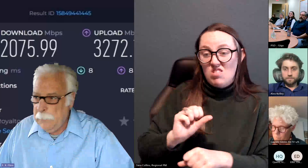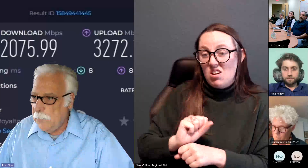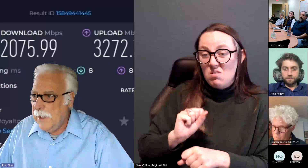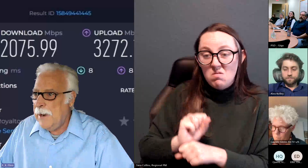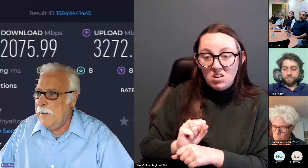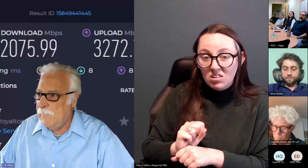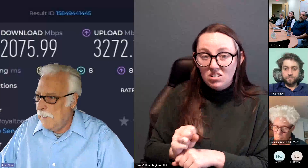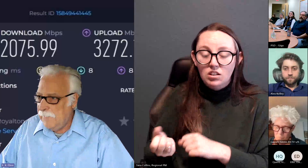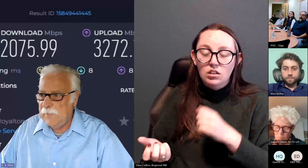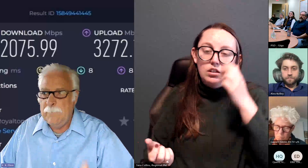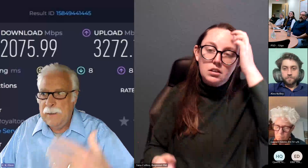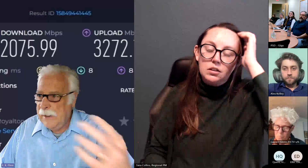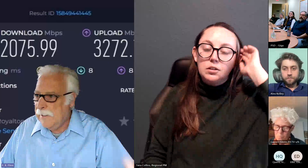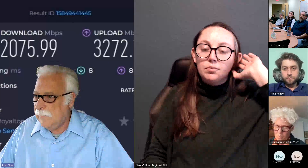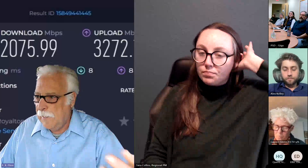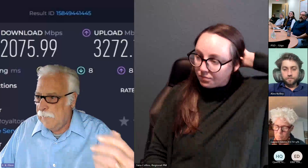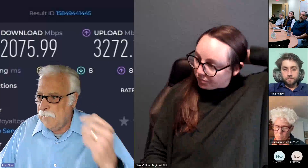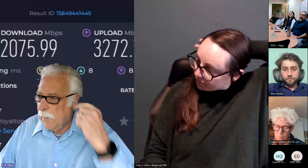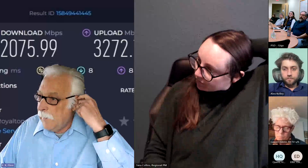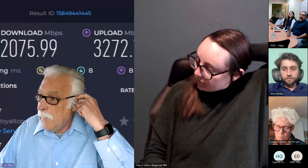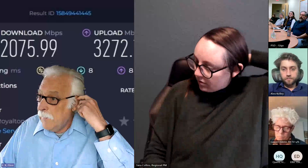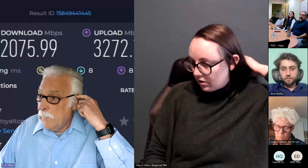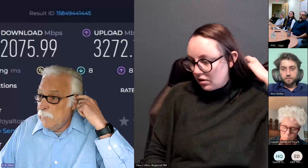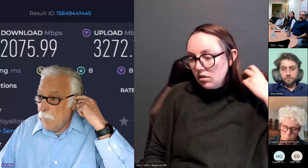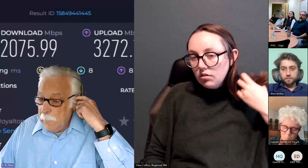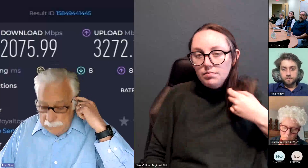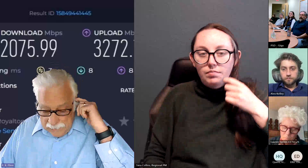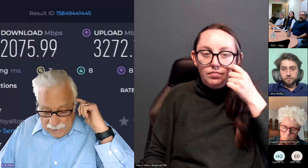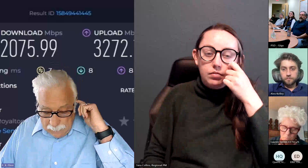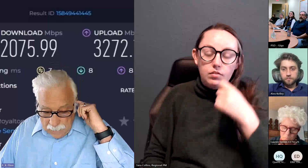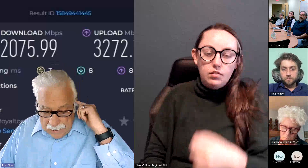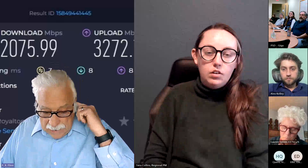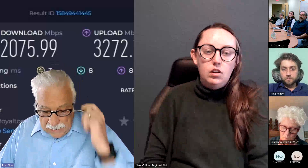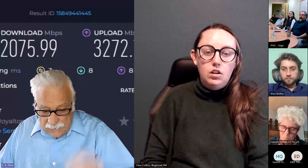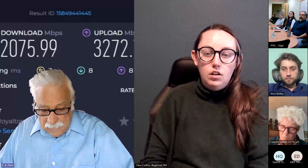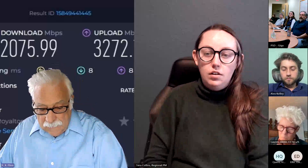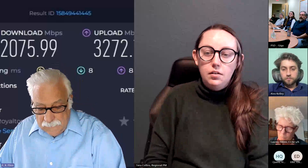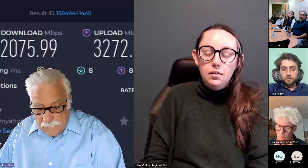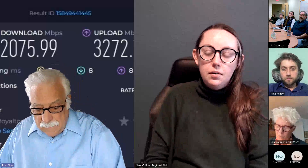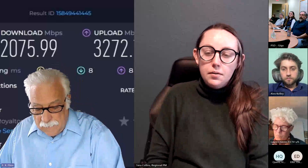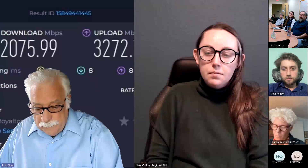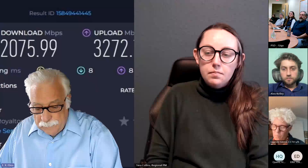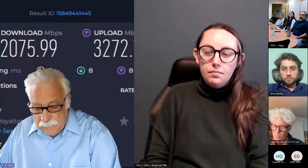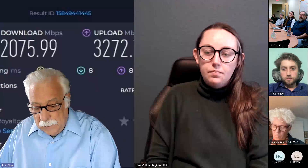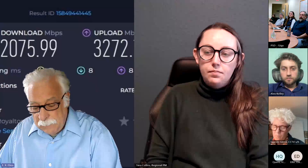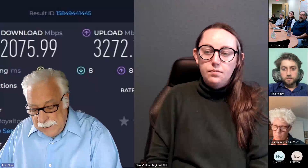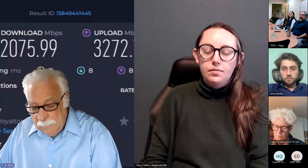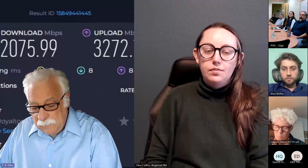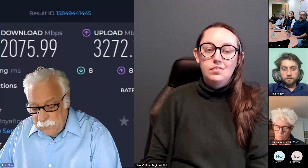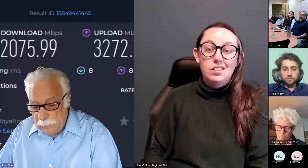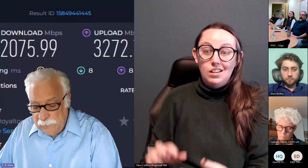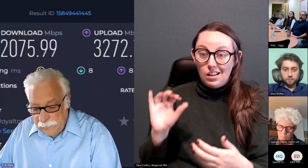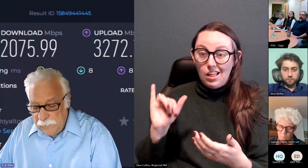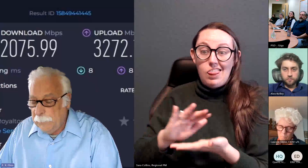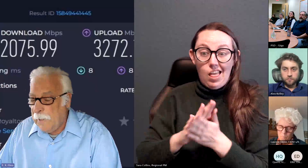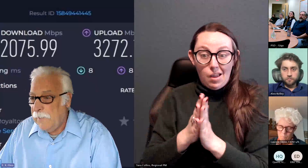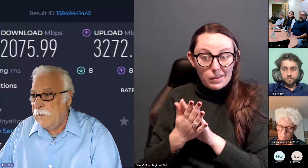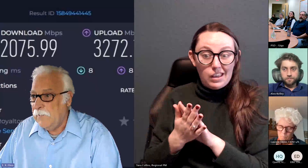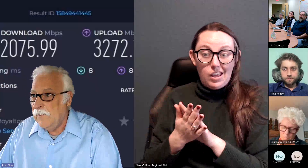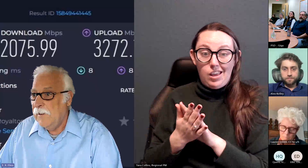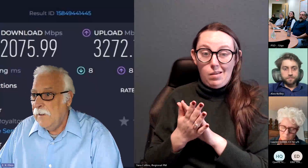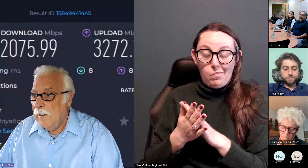can we help you get into ACP, et cetera, et cetera. So it became a, you know, it became a super